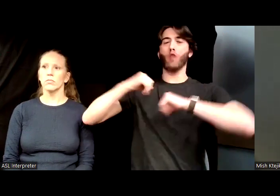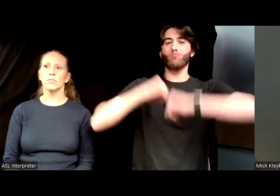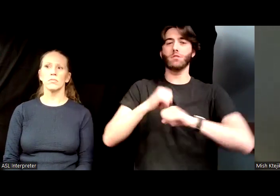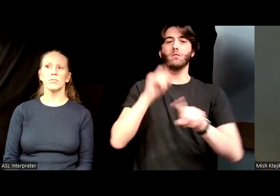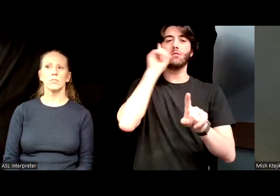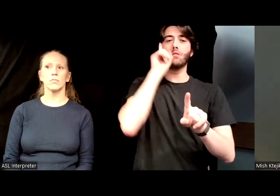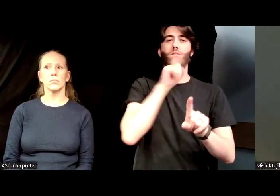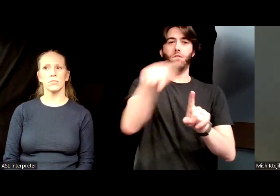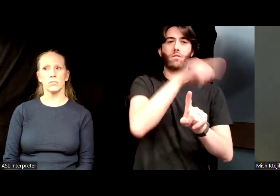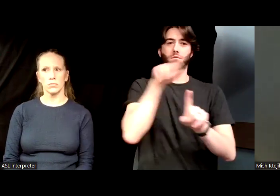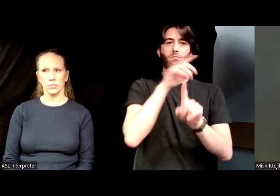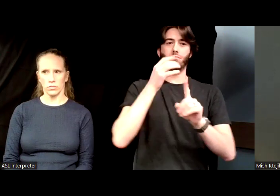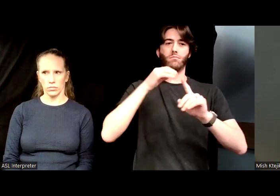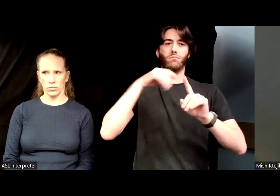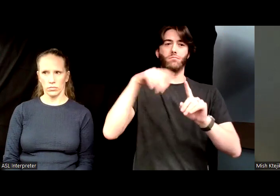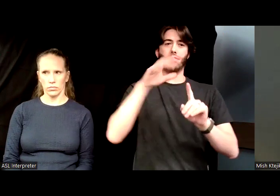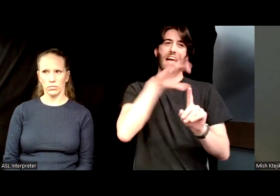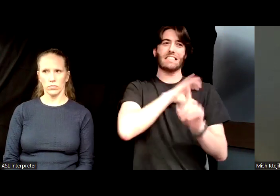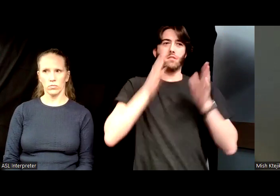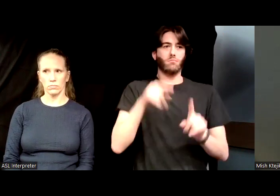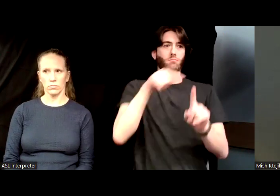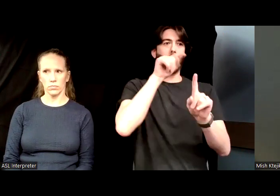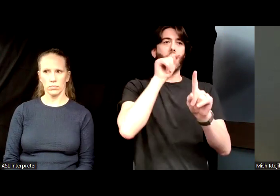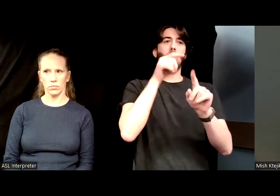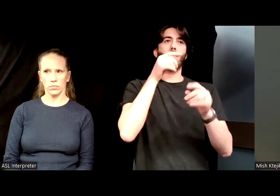again, I think about, the